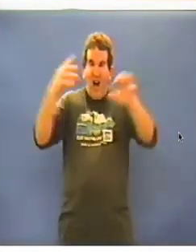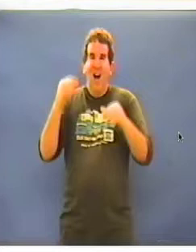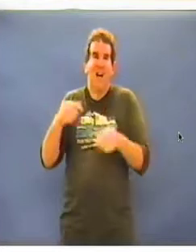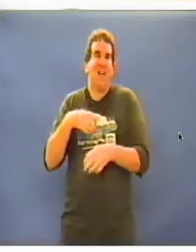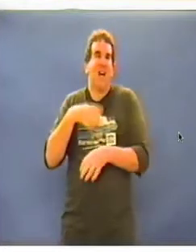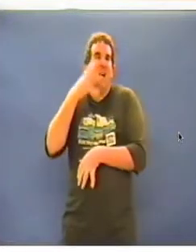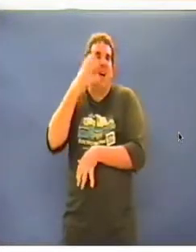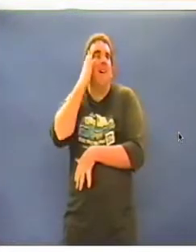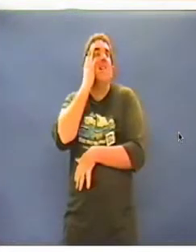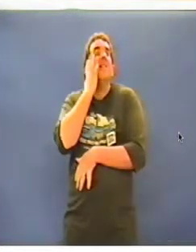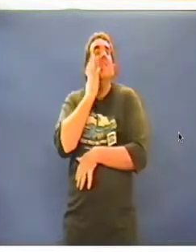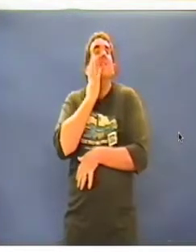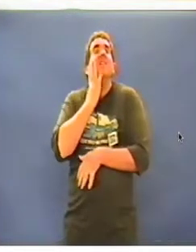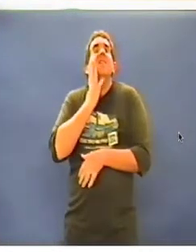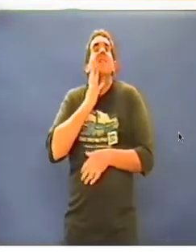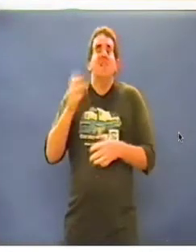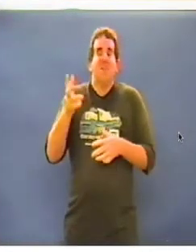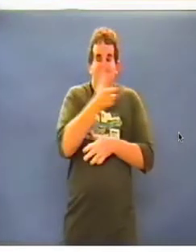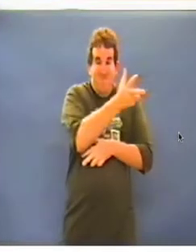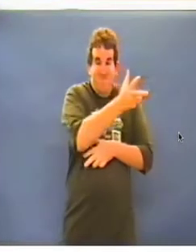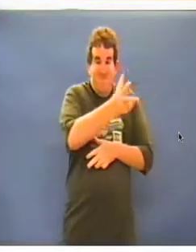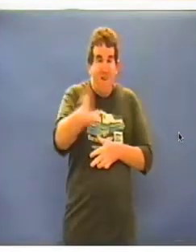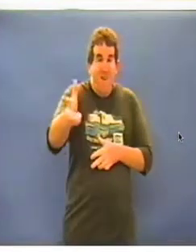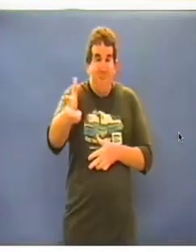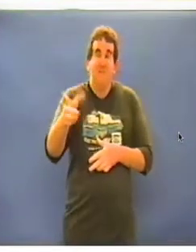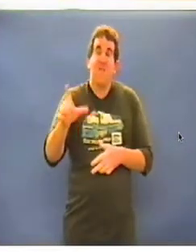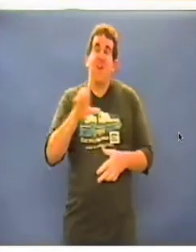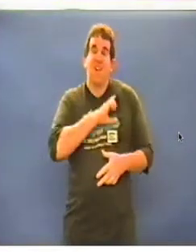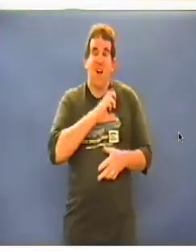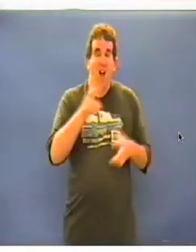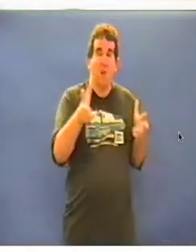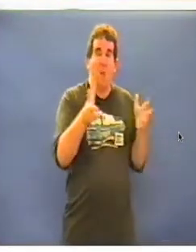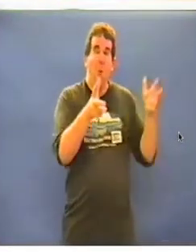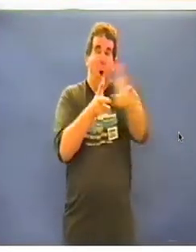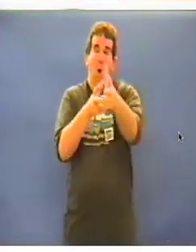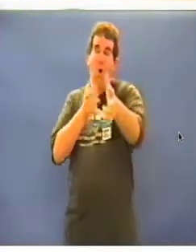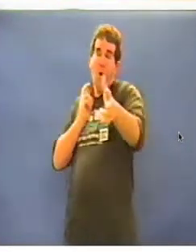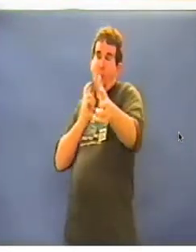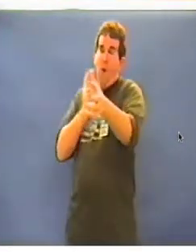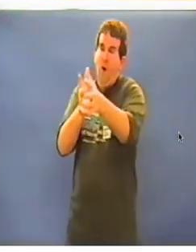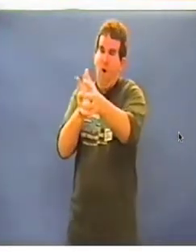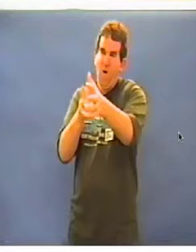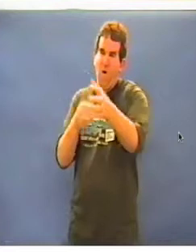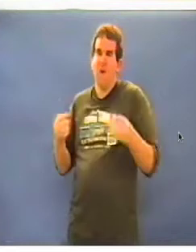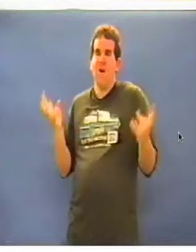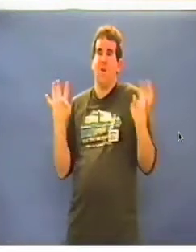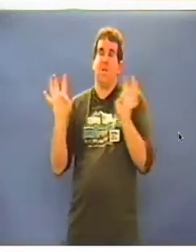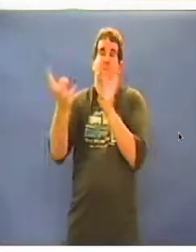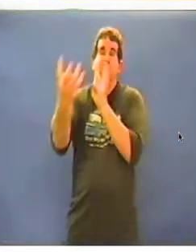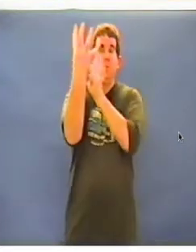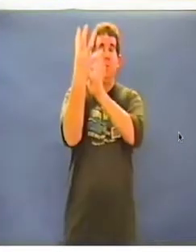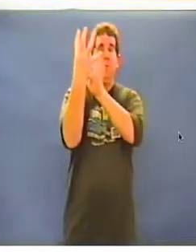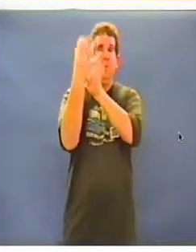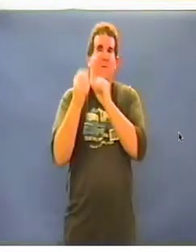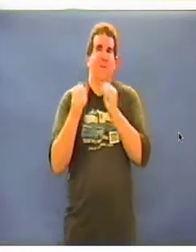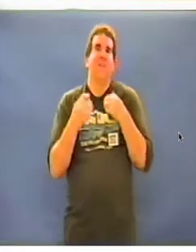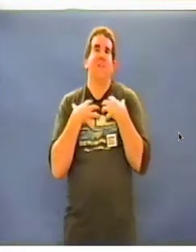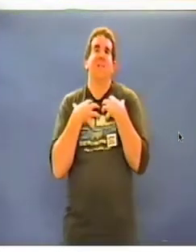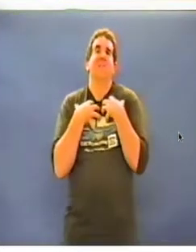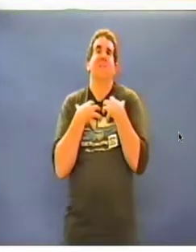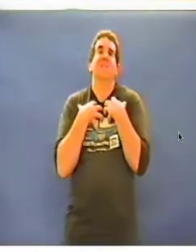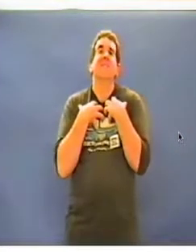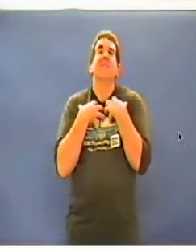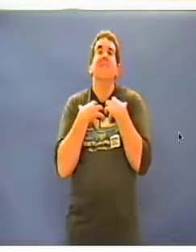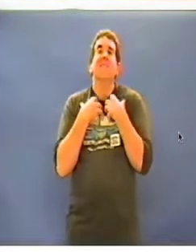and no, they don't. They are still there. They're right behind us, and so